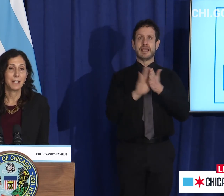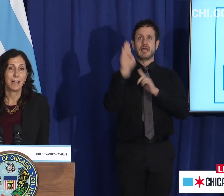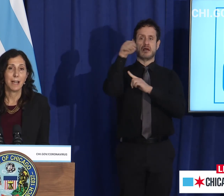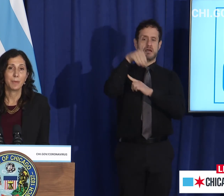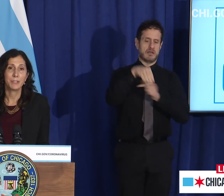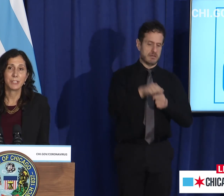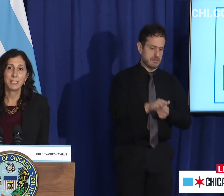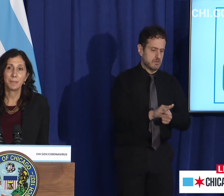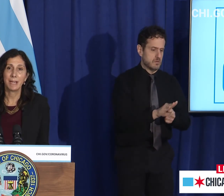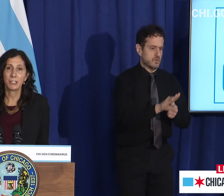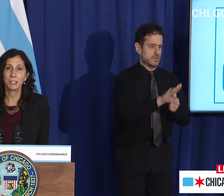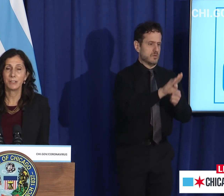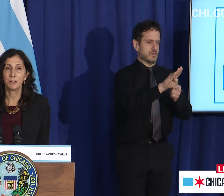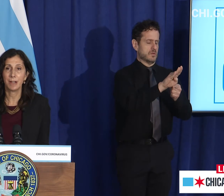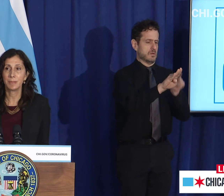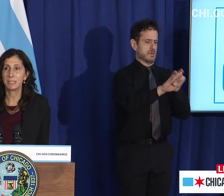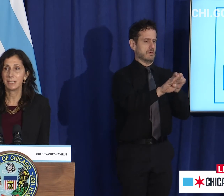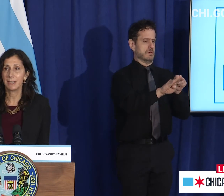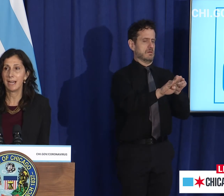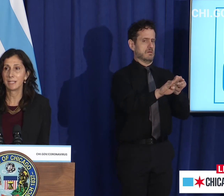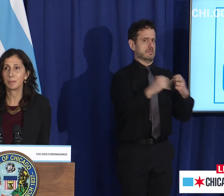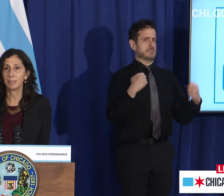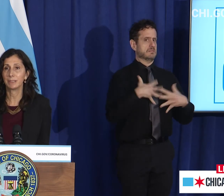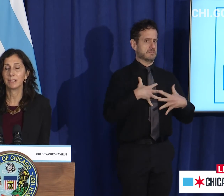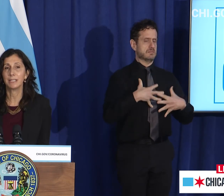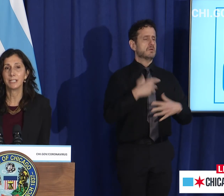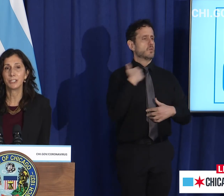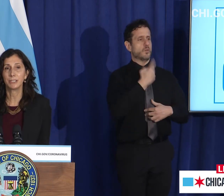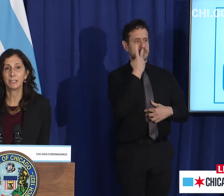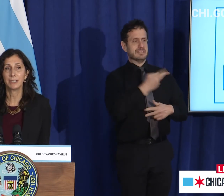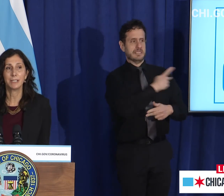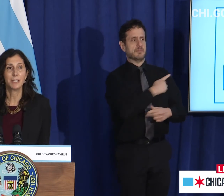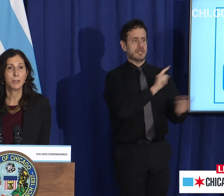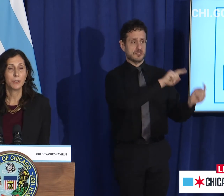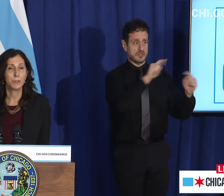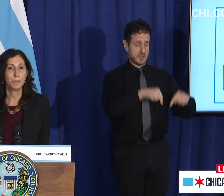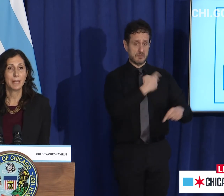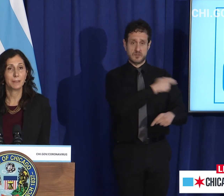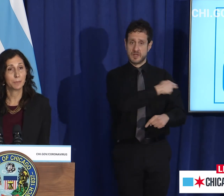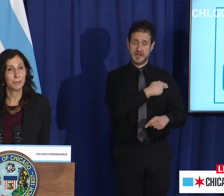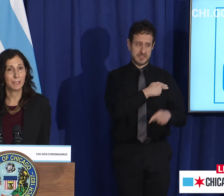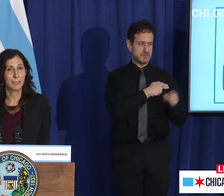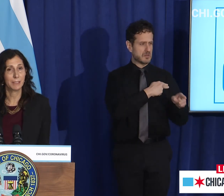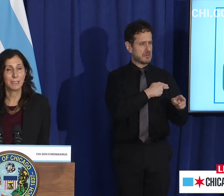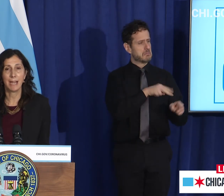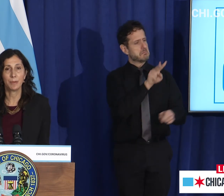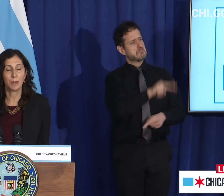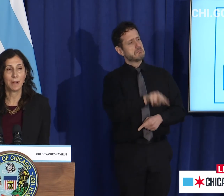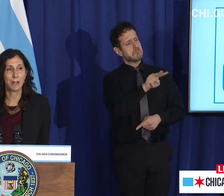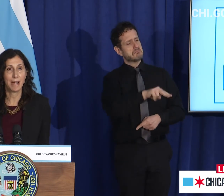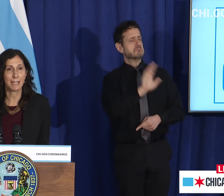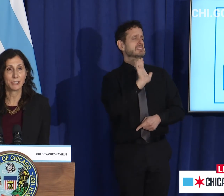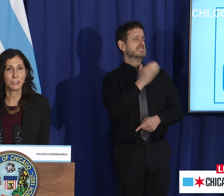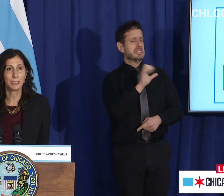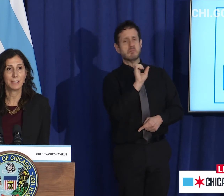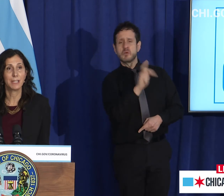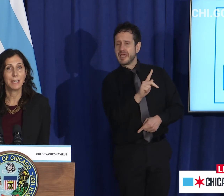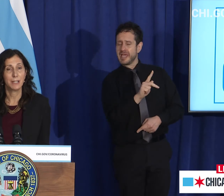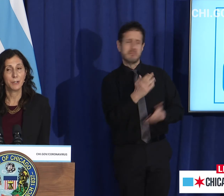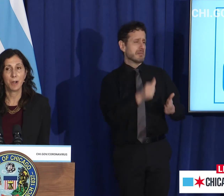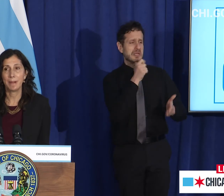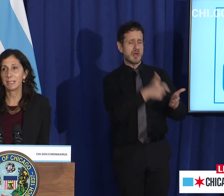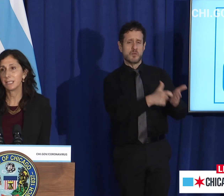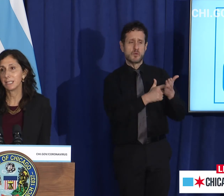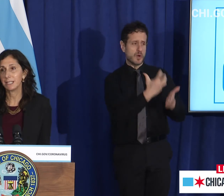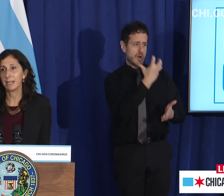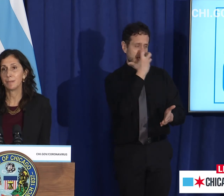scary. When you see a patient who comes into the hospital initially, who may look pretty good, not require oxygen, and